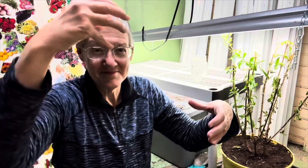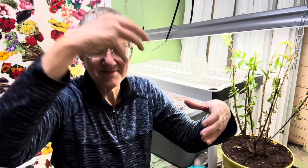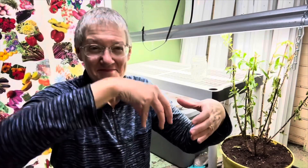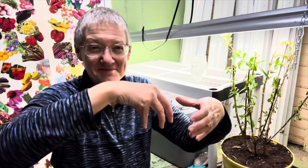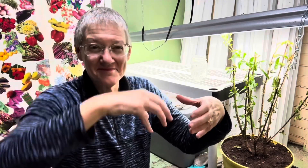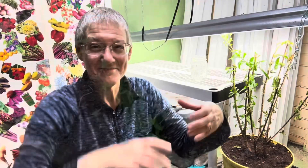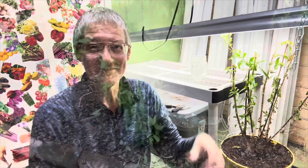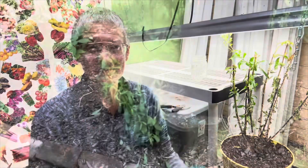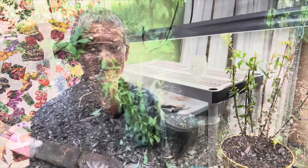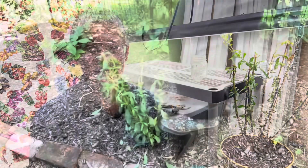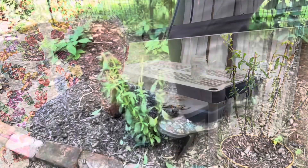first frost.